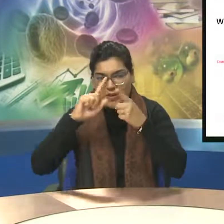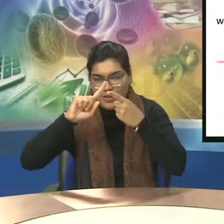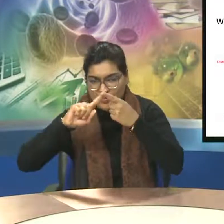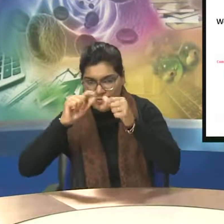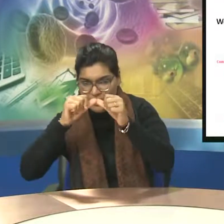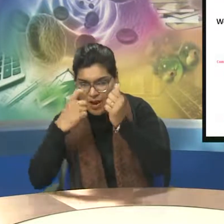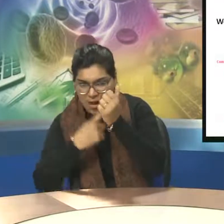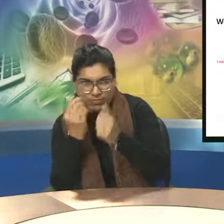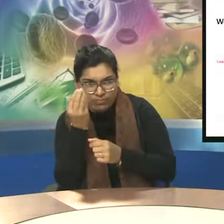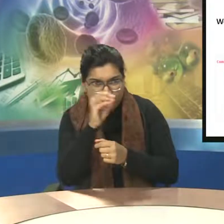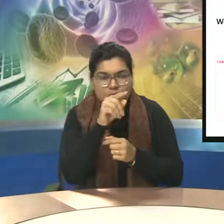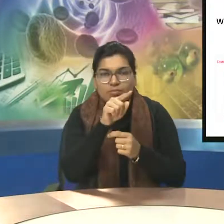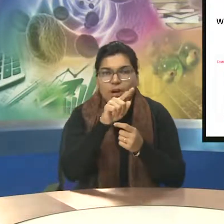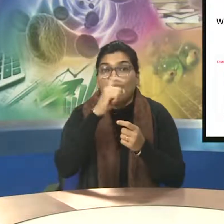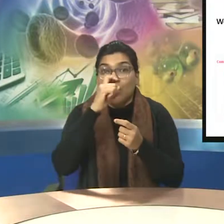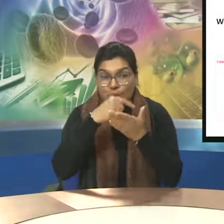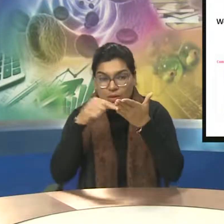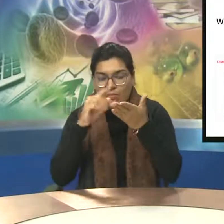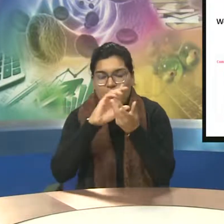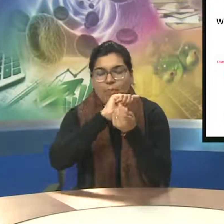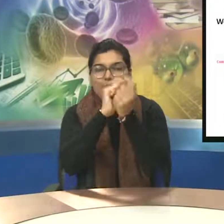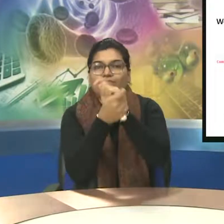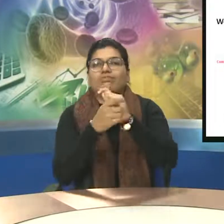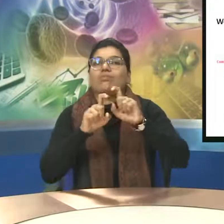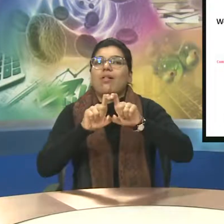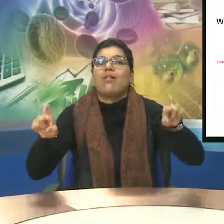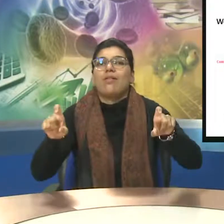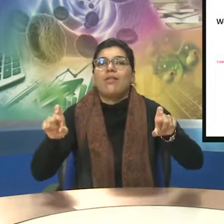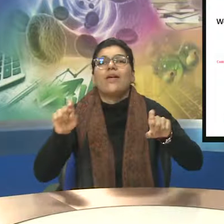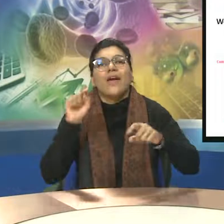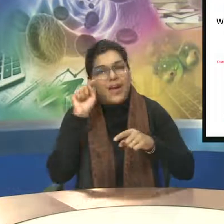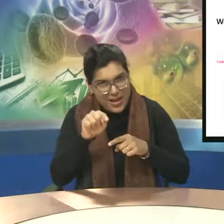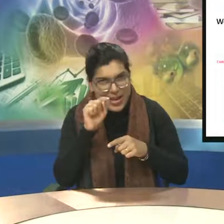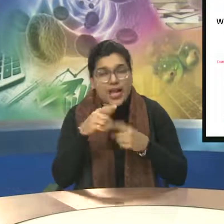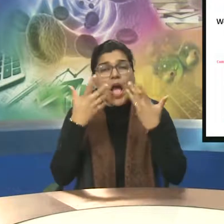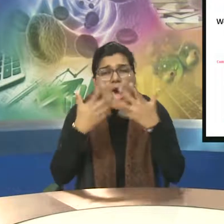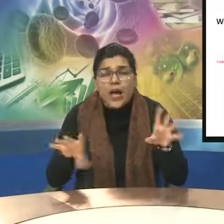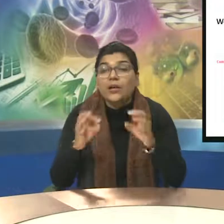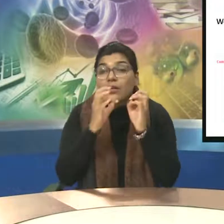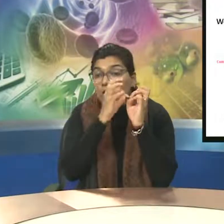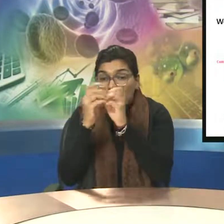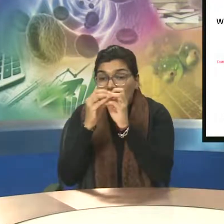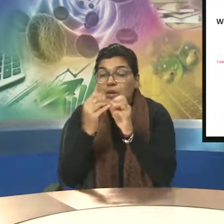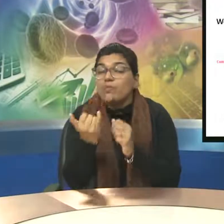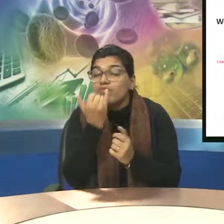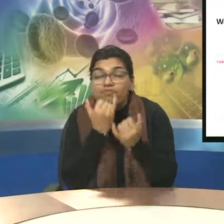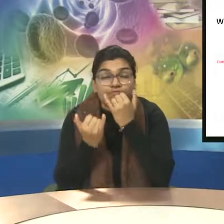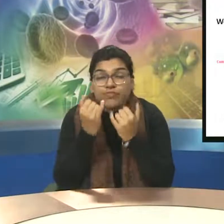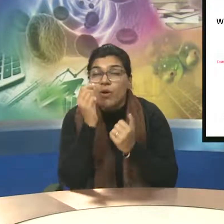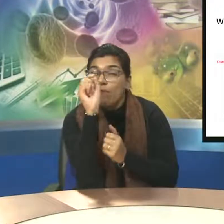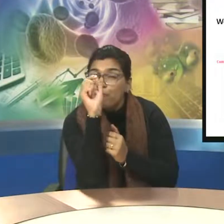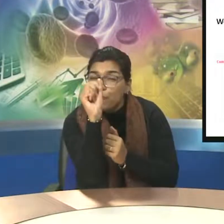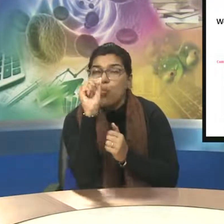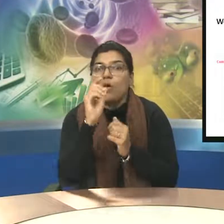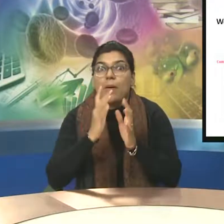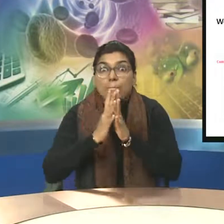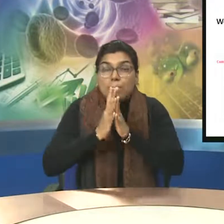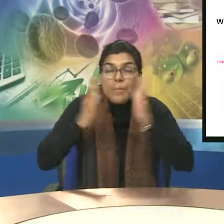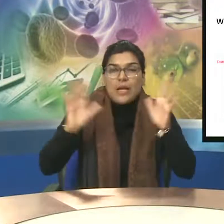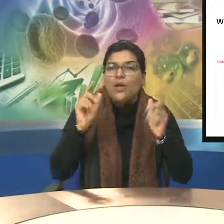written D-E-E-R. It is clearly identified by the computer in blue